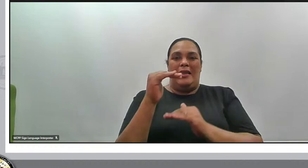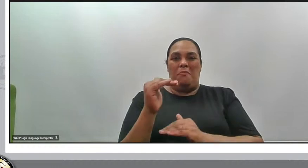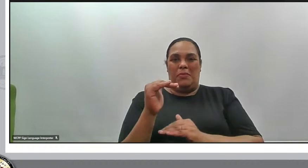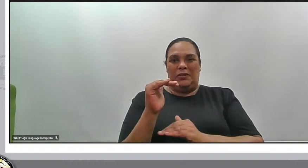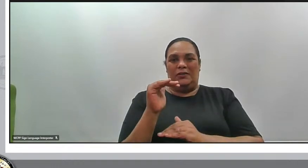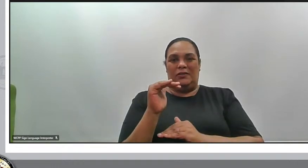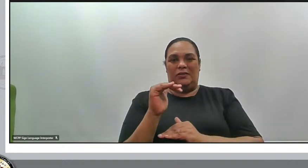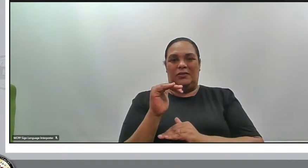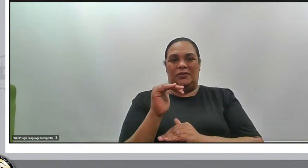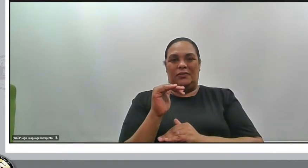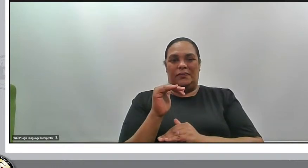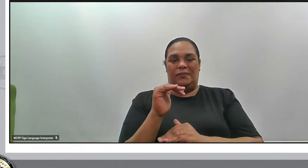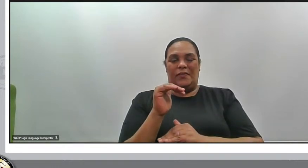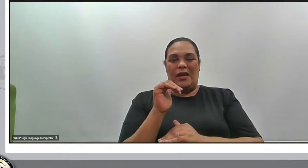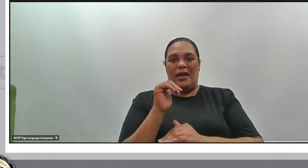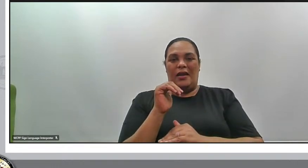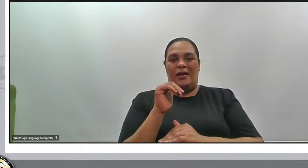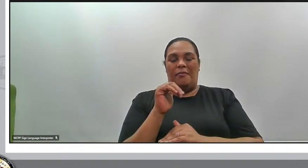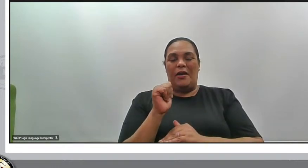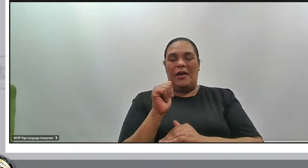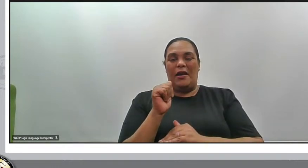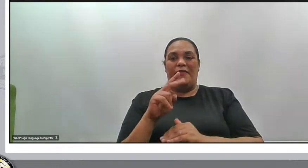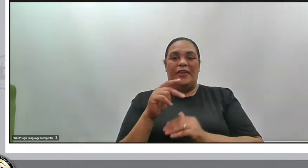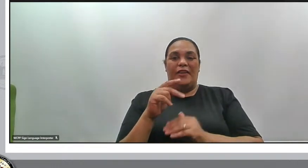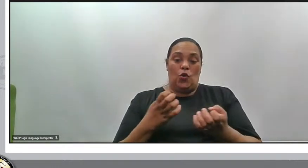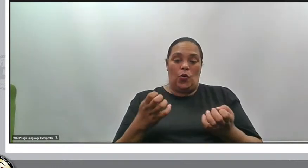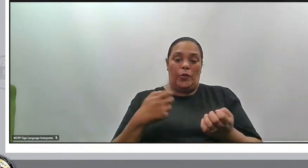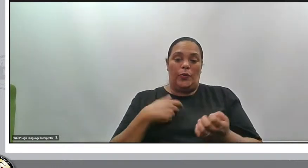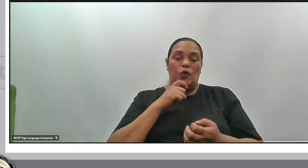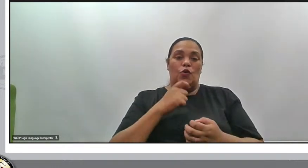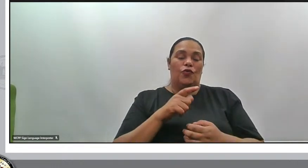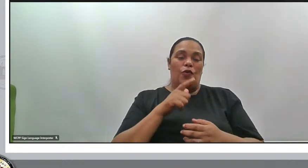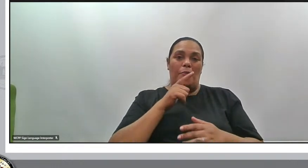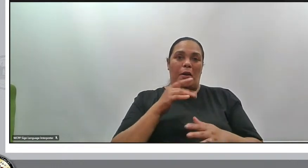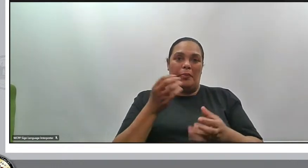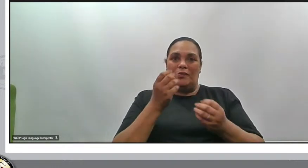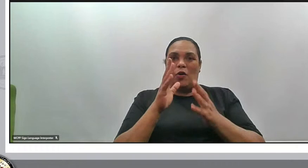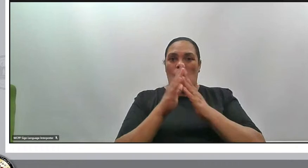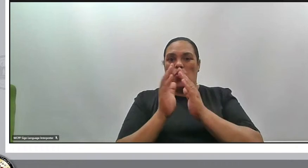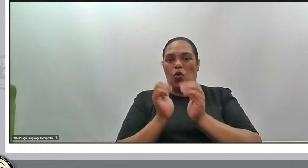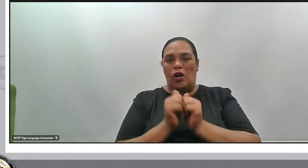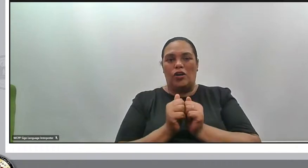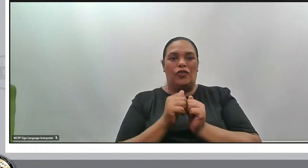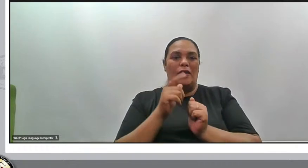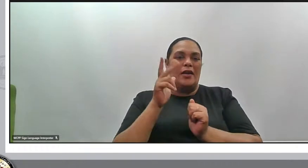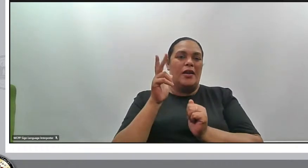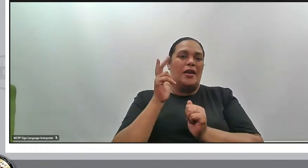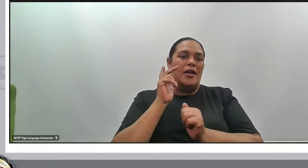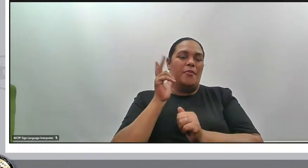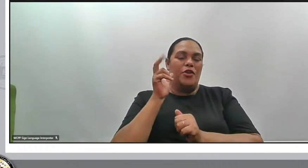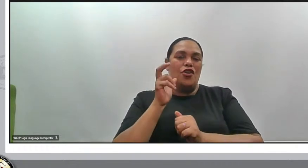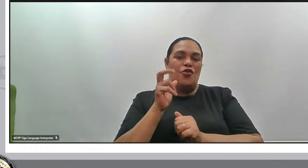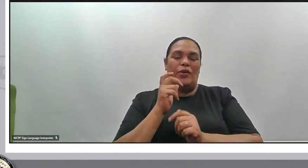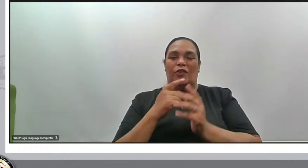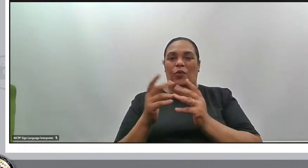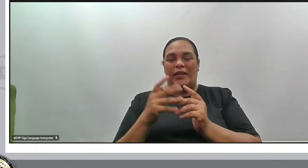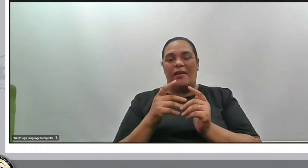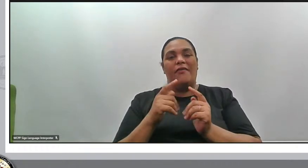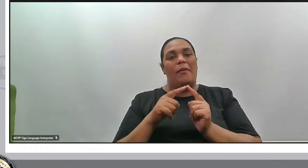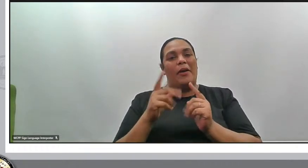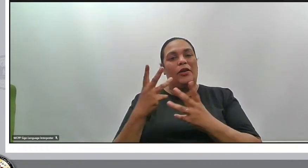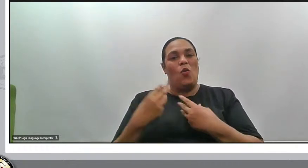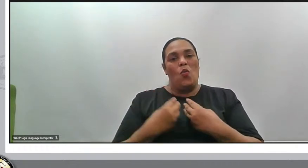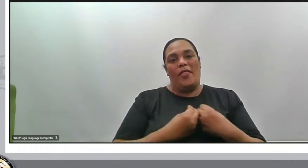of AV equipment that we use for public education workshops, public hearings, etc., and we take it with